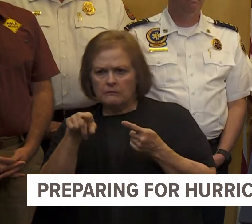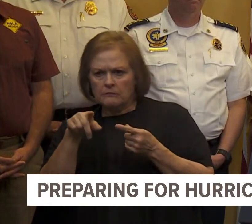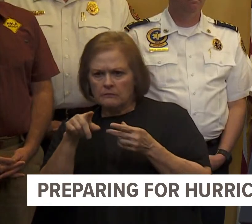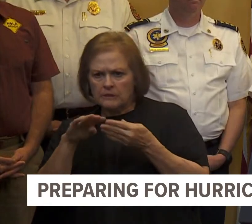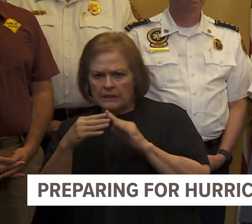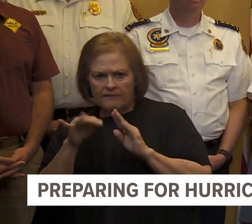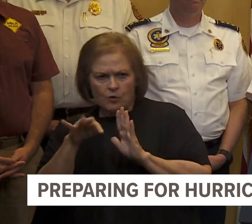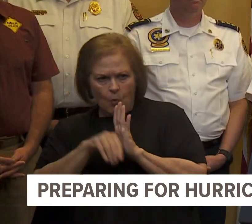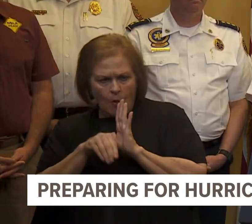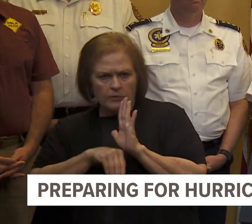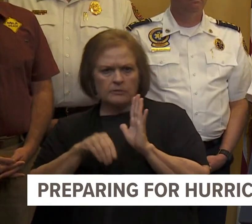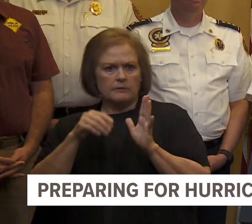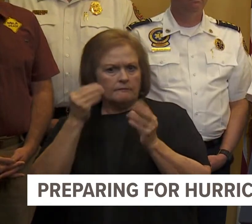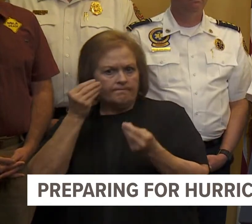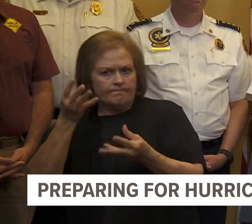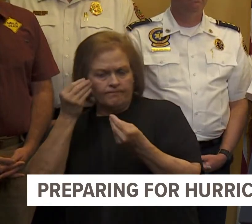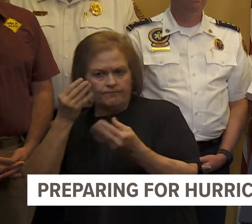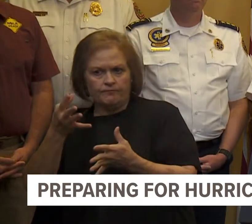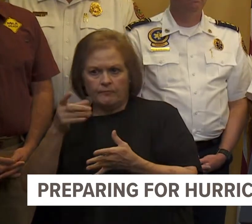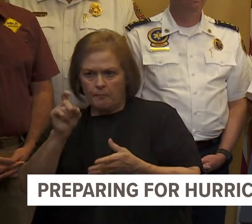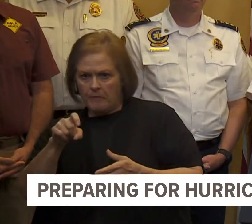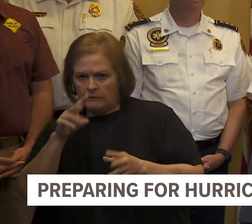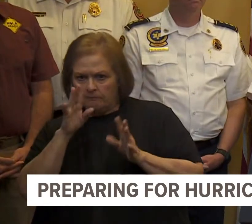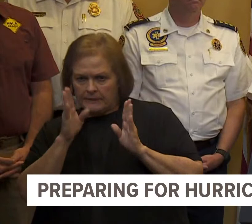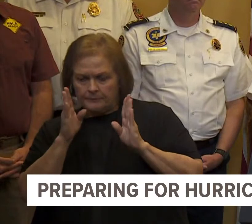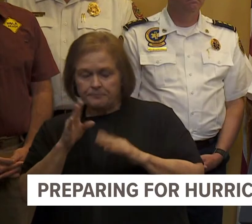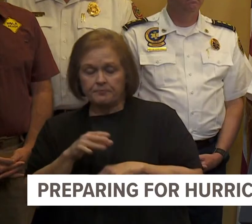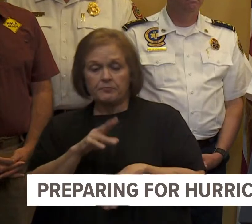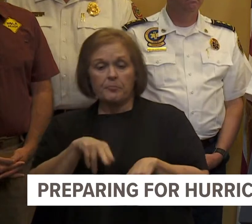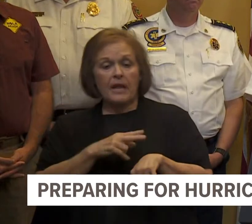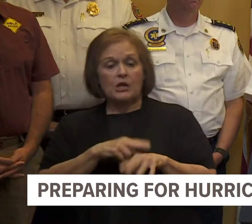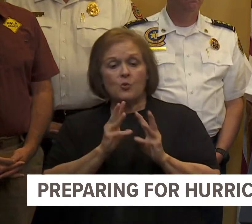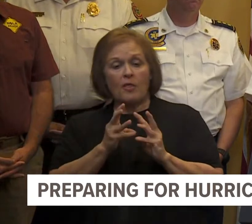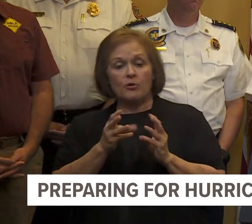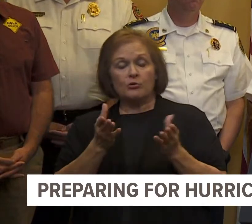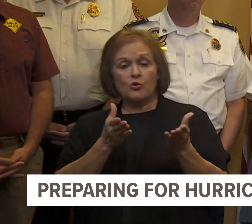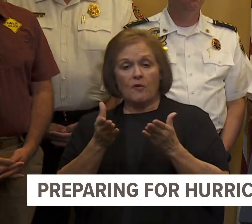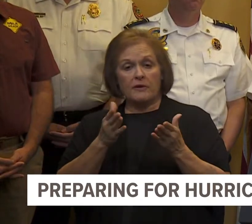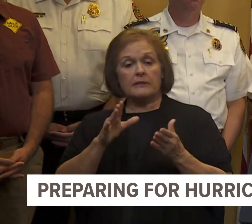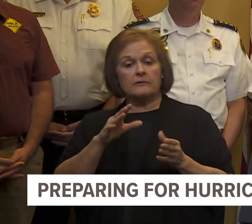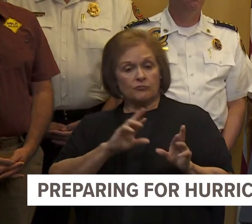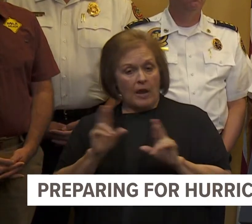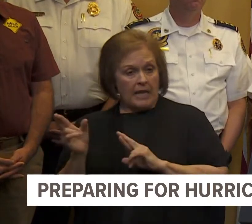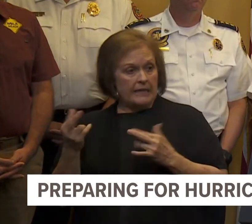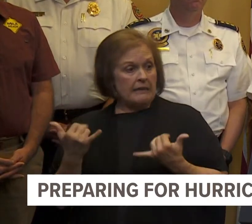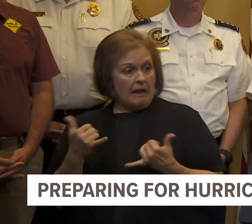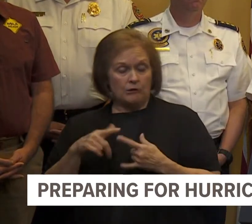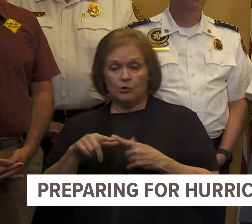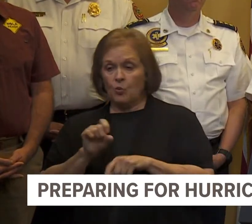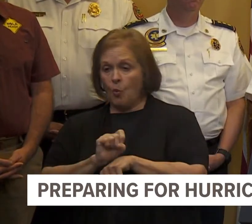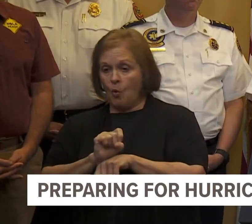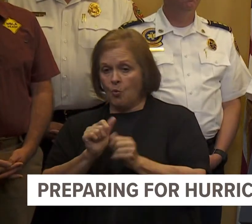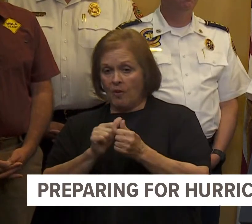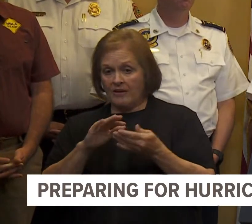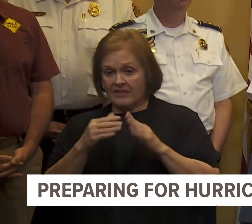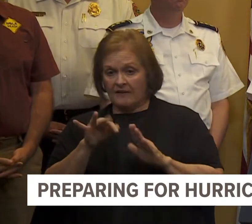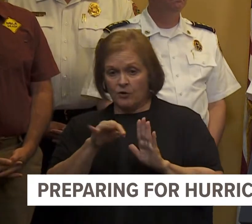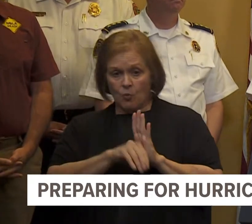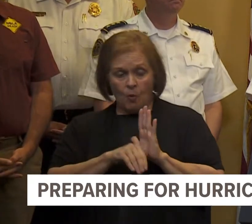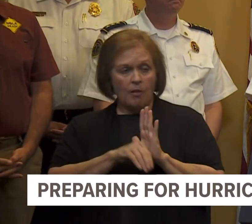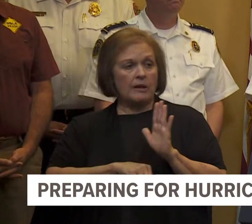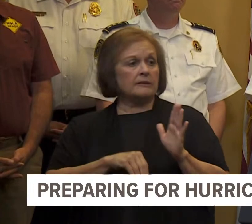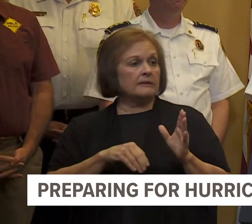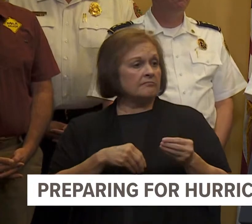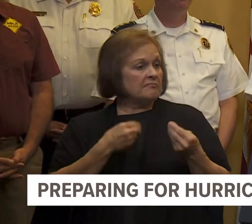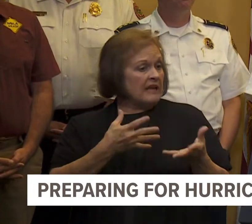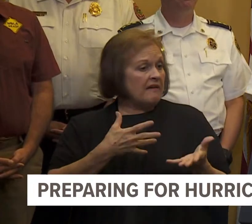the City of New Orleans. And like every year, we at the National Weather Service stand ready to work closely with the City of New Orleans and provide